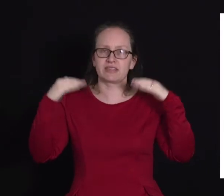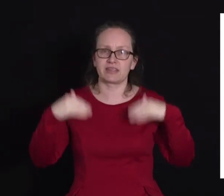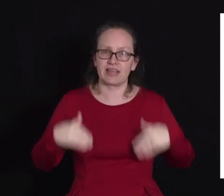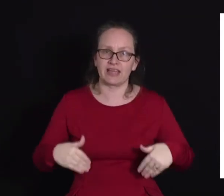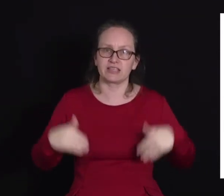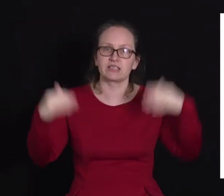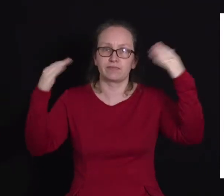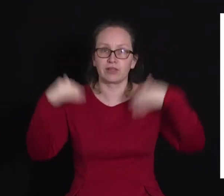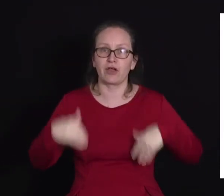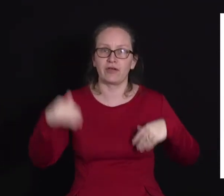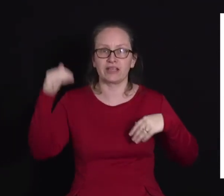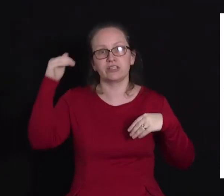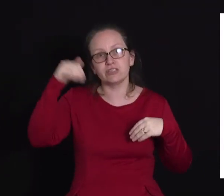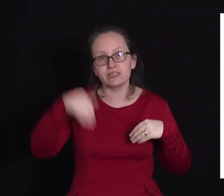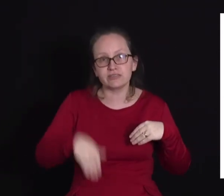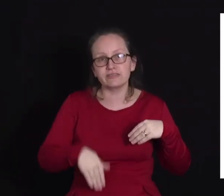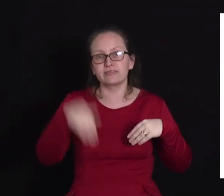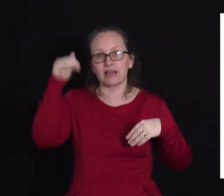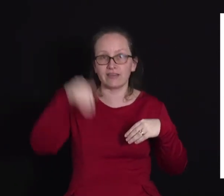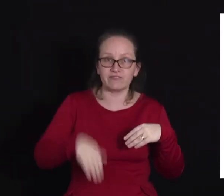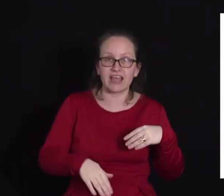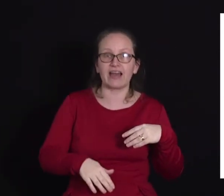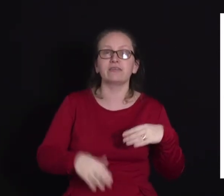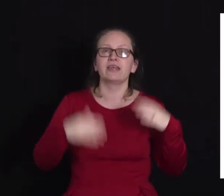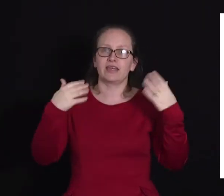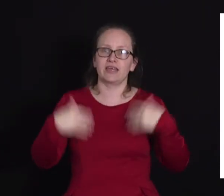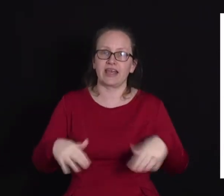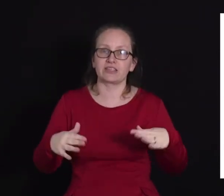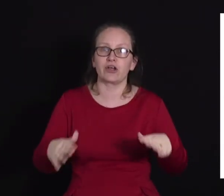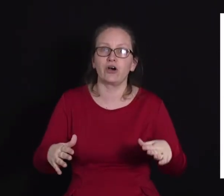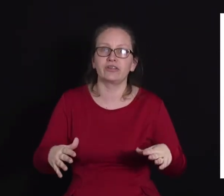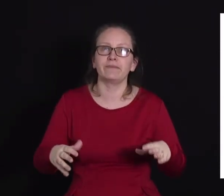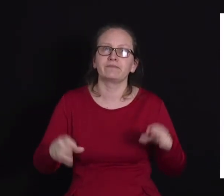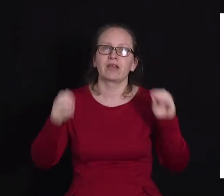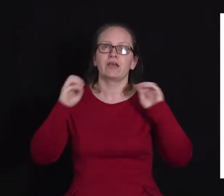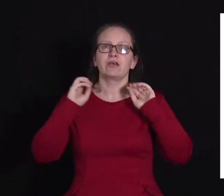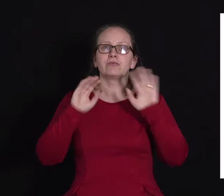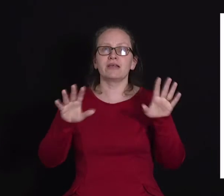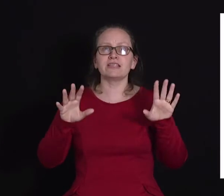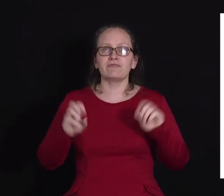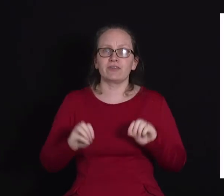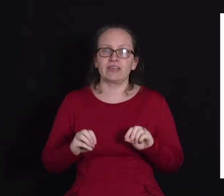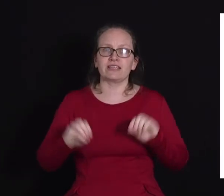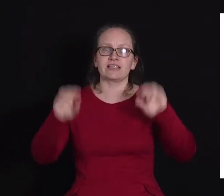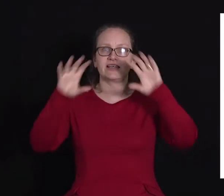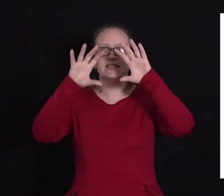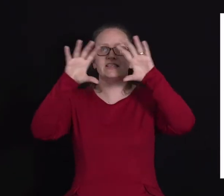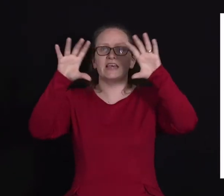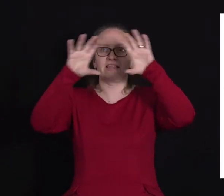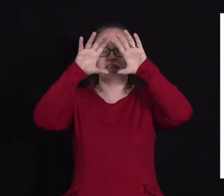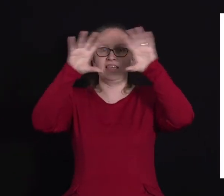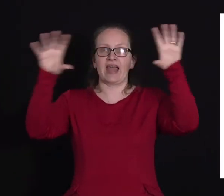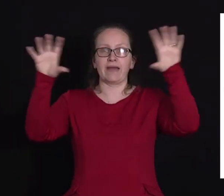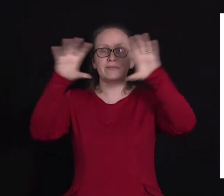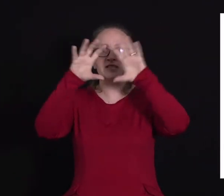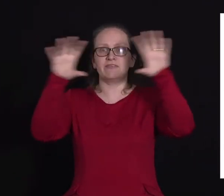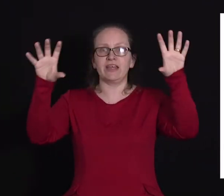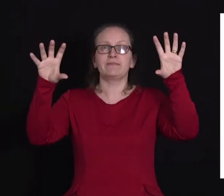the layers below. As you dive down, it gets colder. The reason for this is that the atmosphere